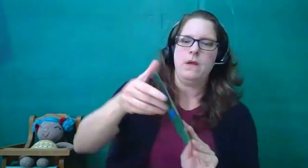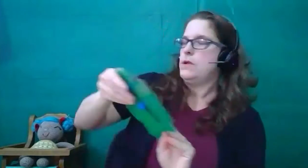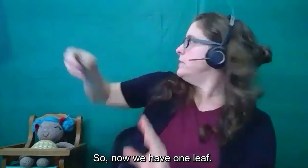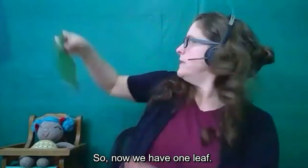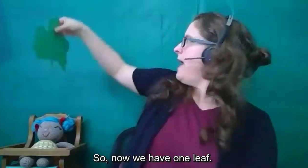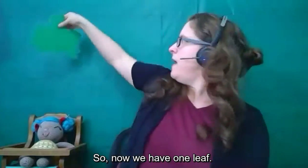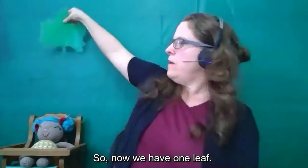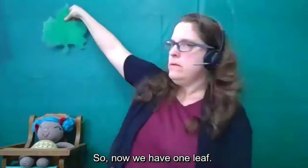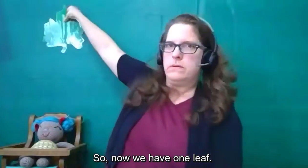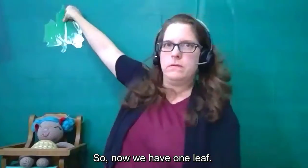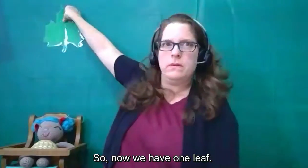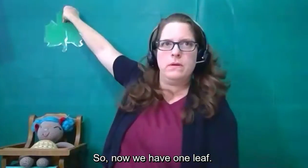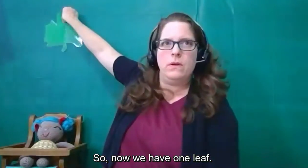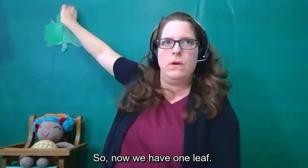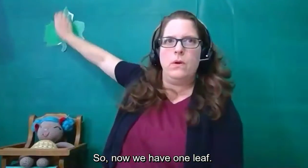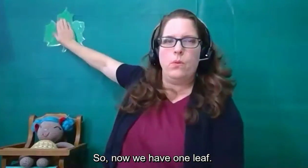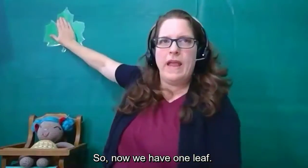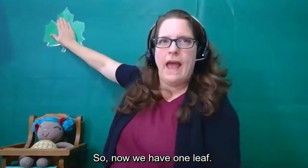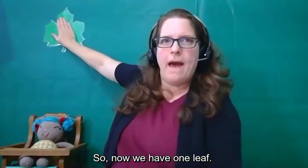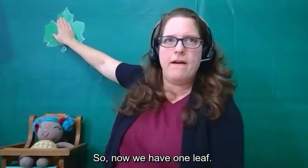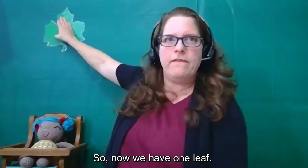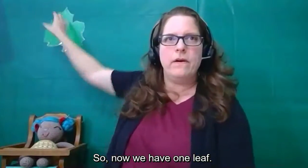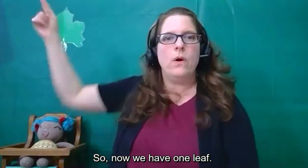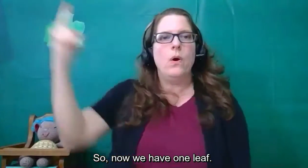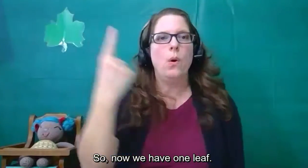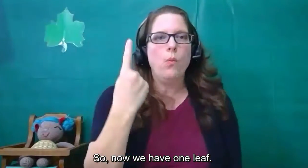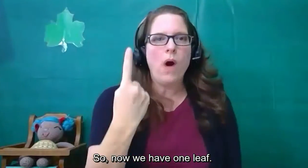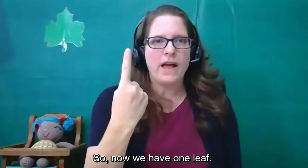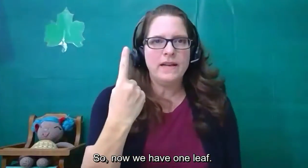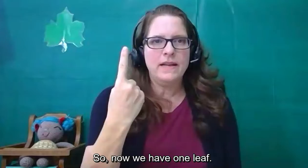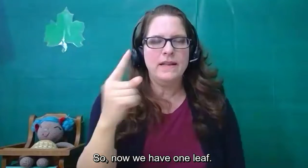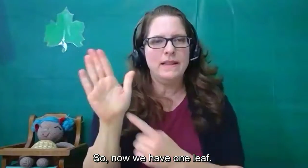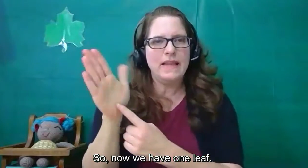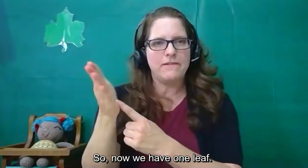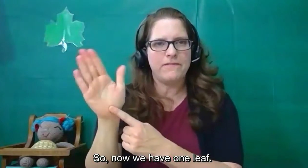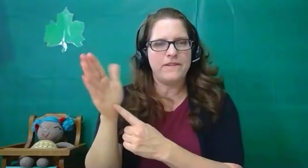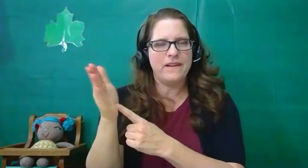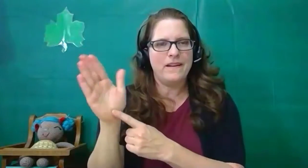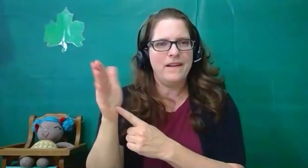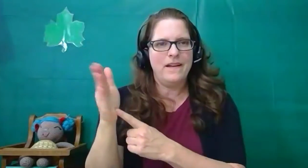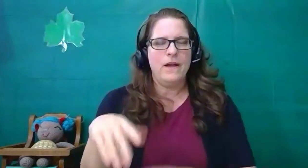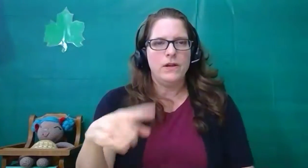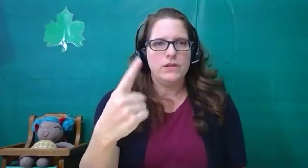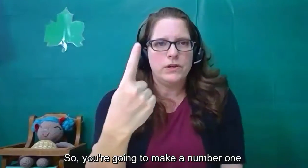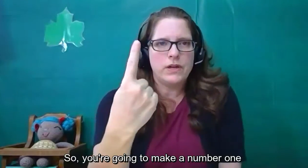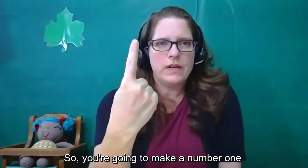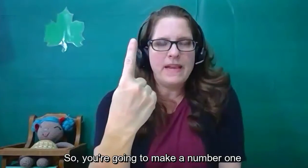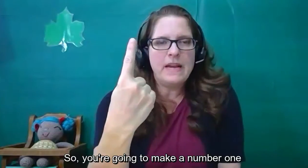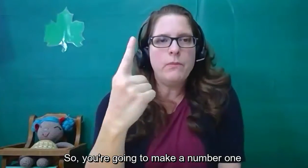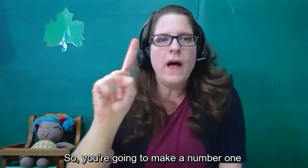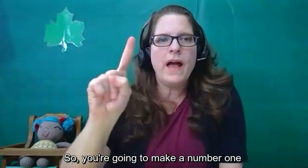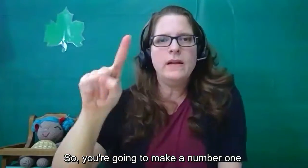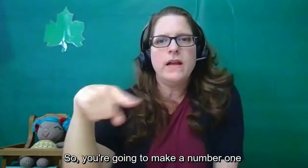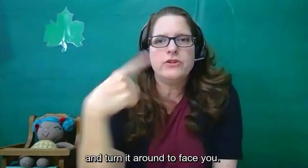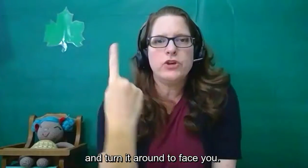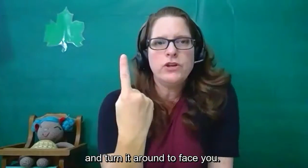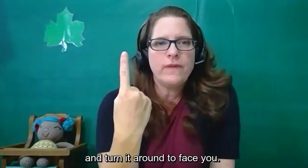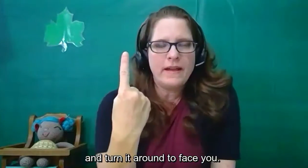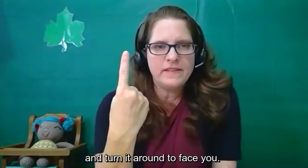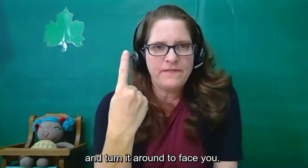So now we have 1 leaf. So you're going to make a number 1 and turn it around to face